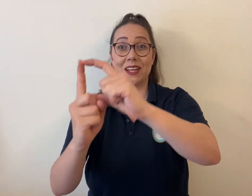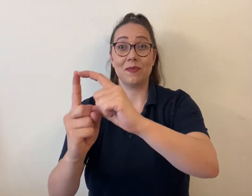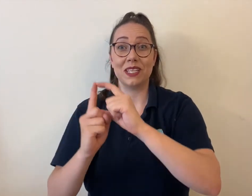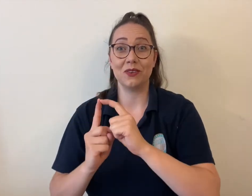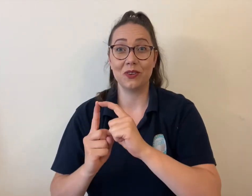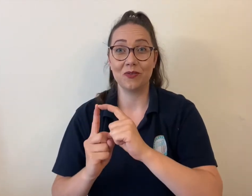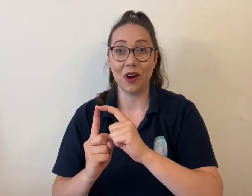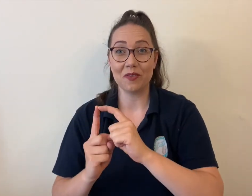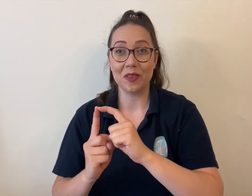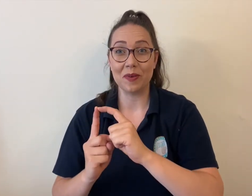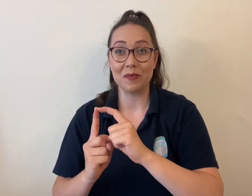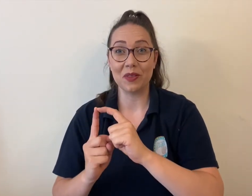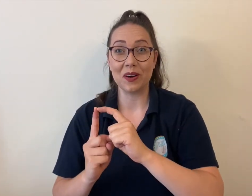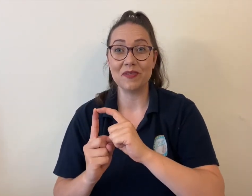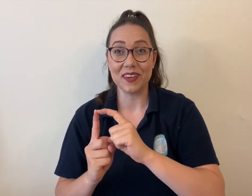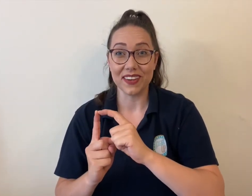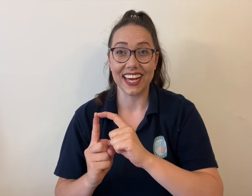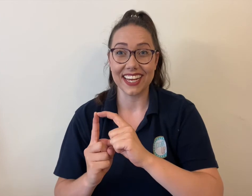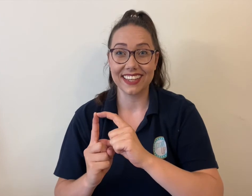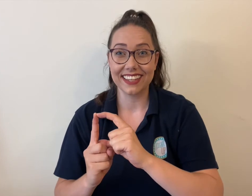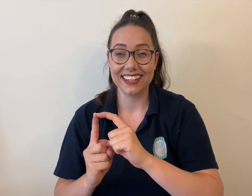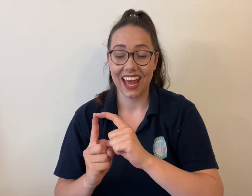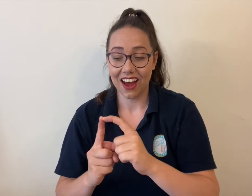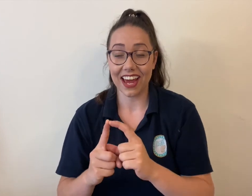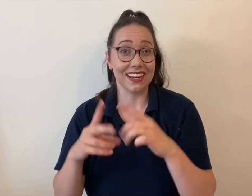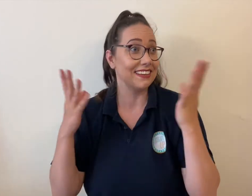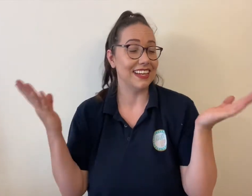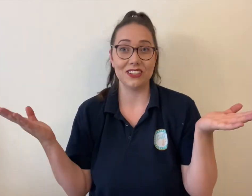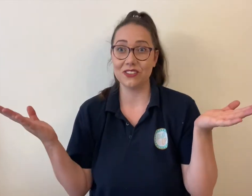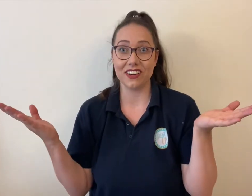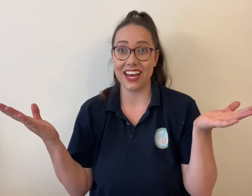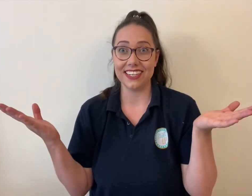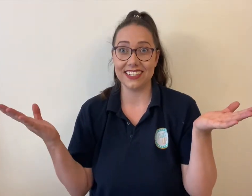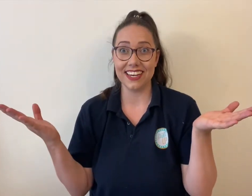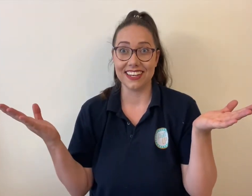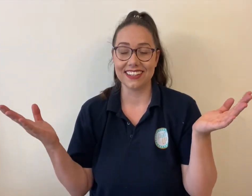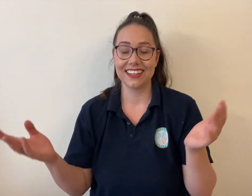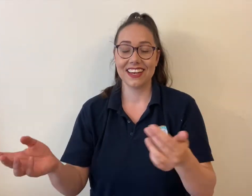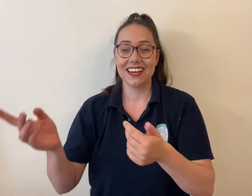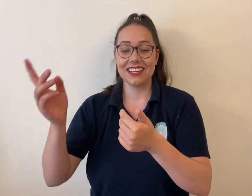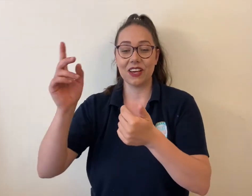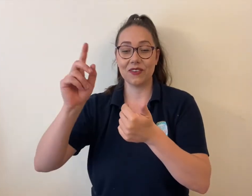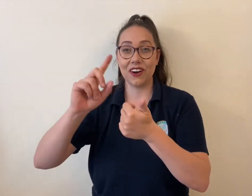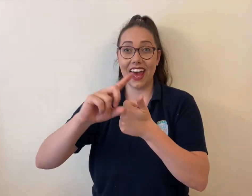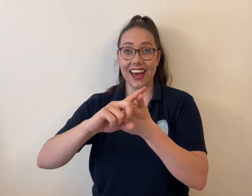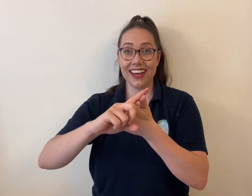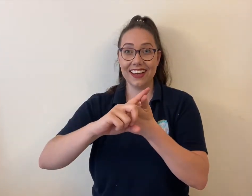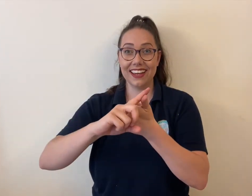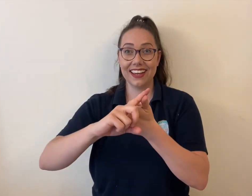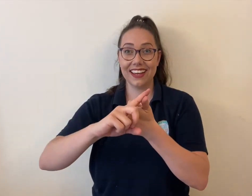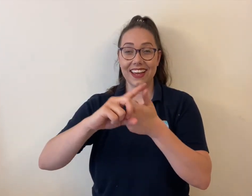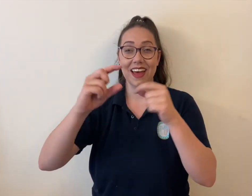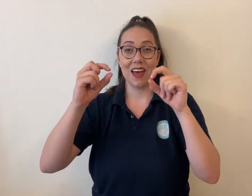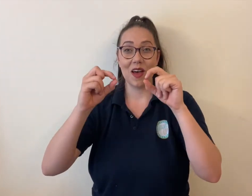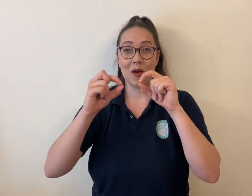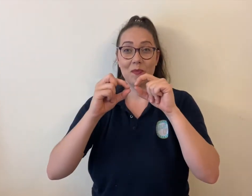means it will look right for the people that are viewing it. Okay, let's just try A to D. So we've got A,